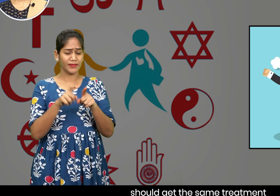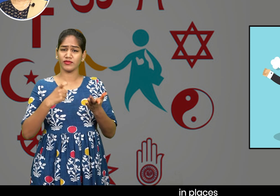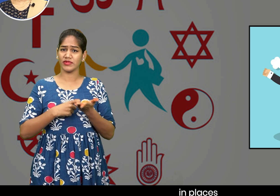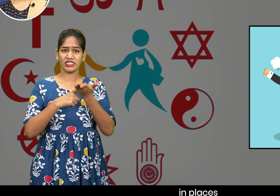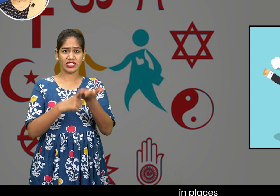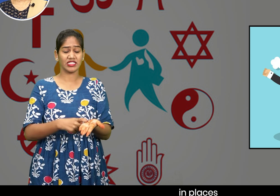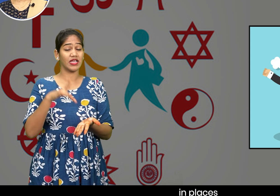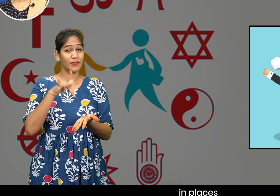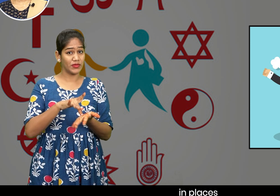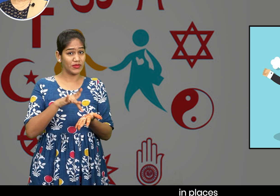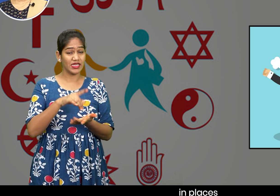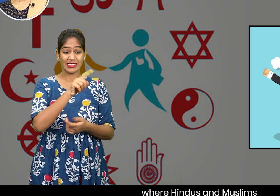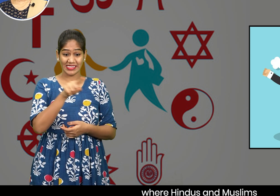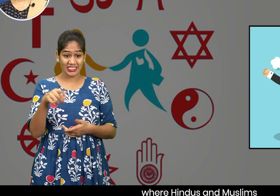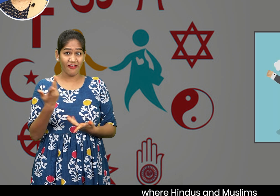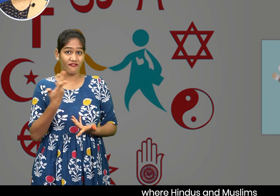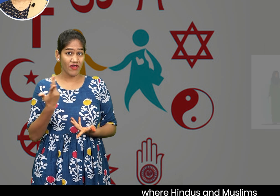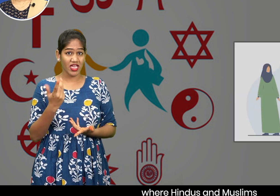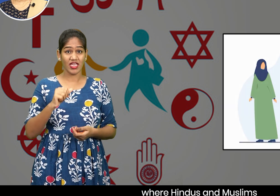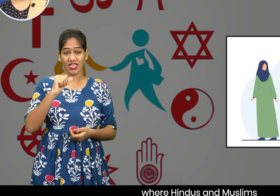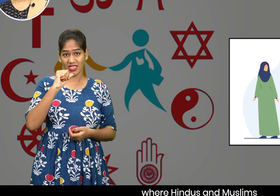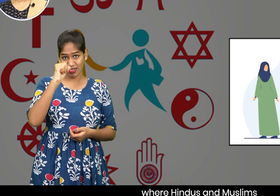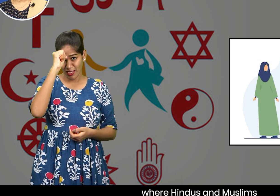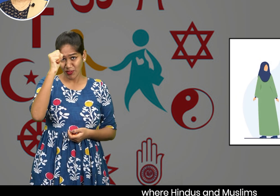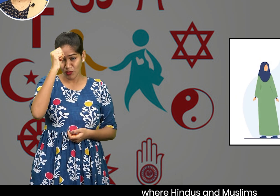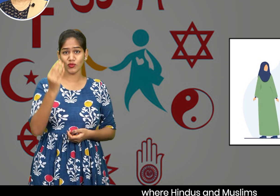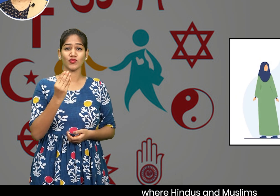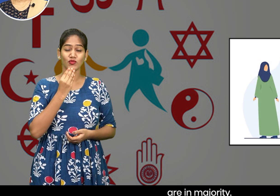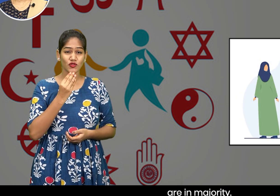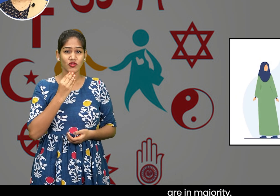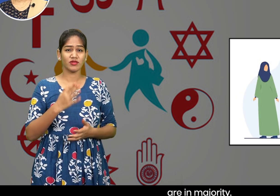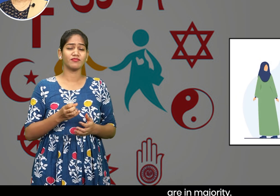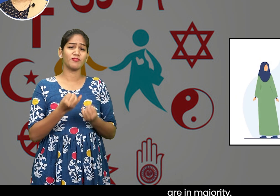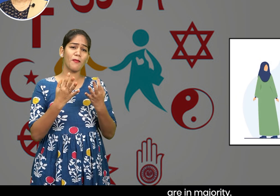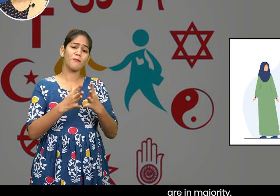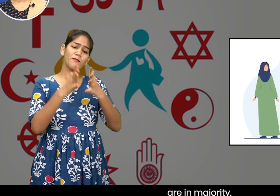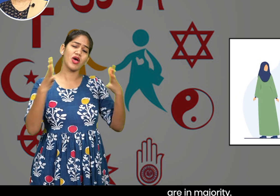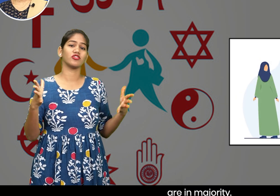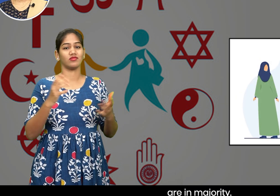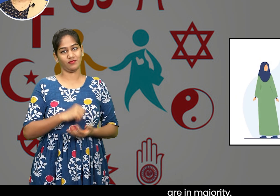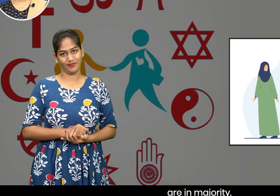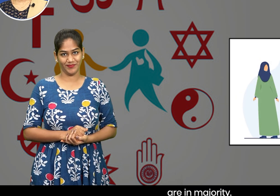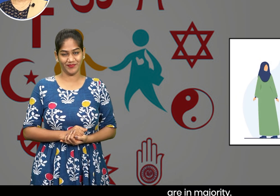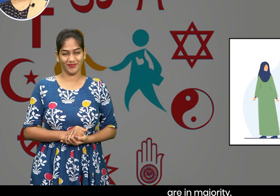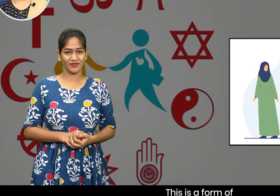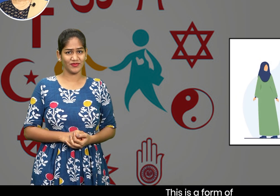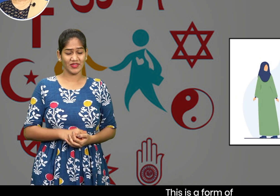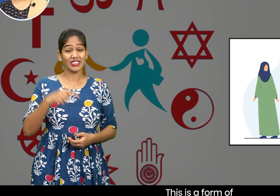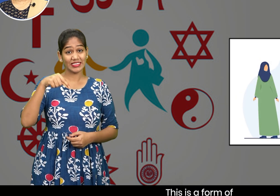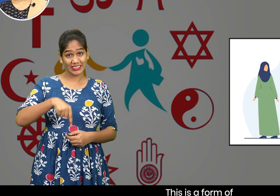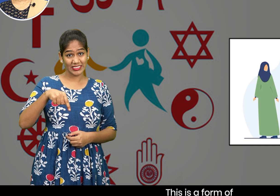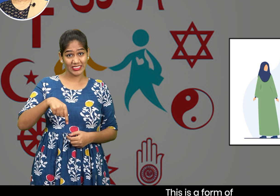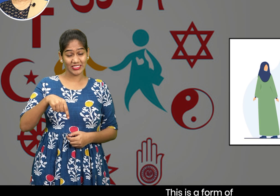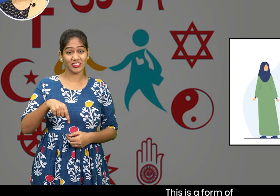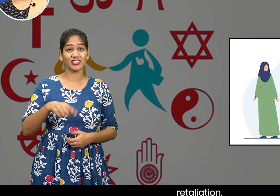treatment in places where Hindus and Muslims are in majority. This is